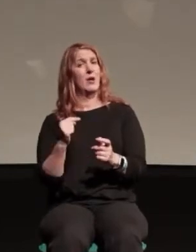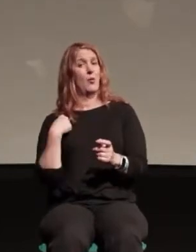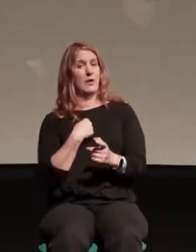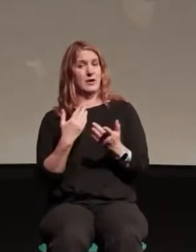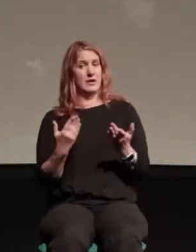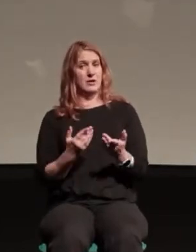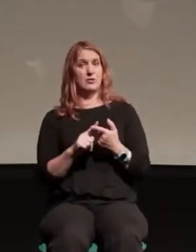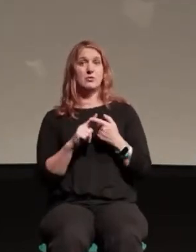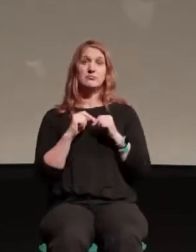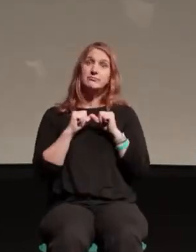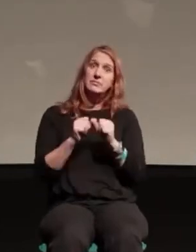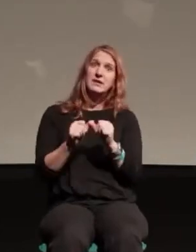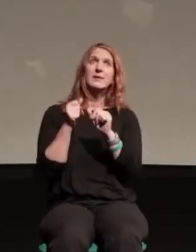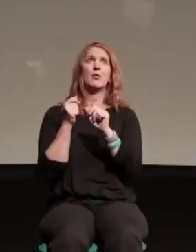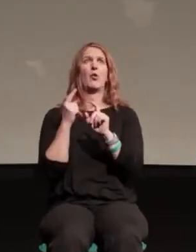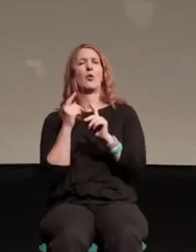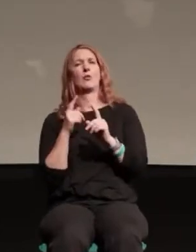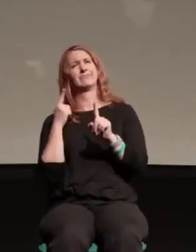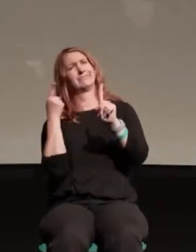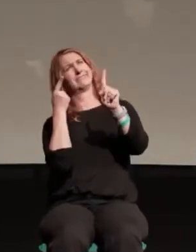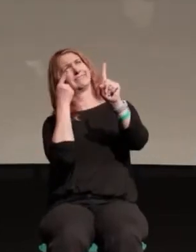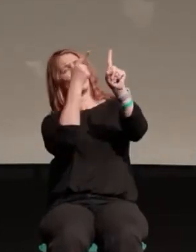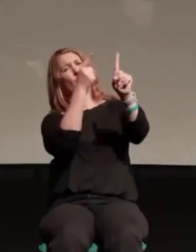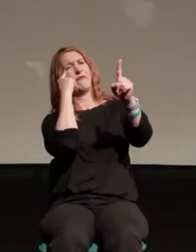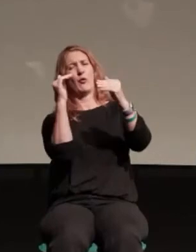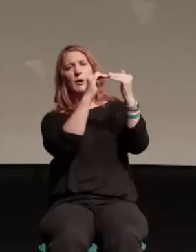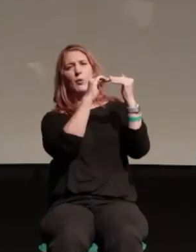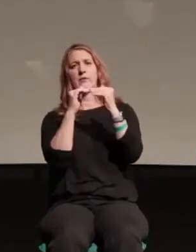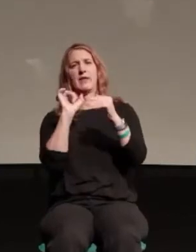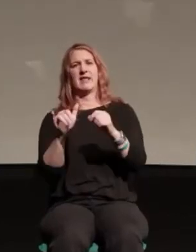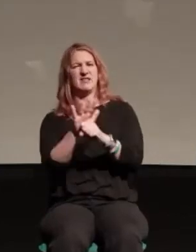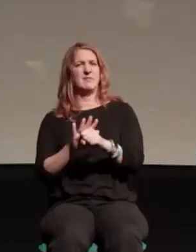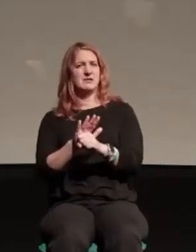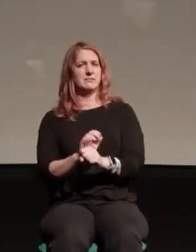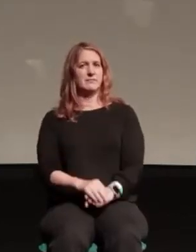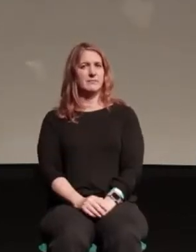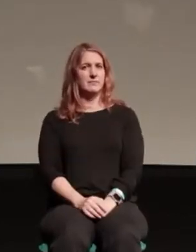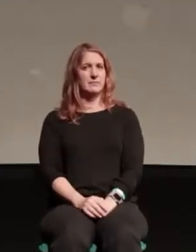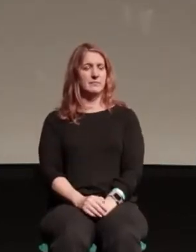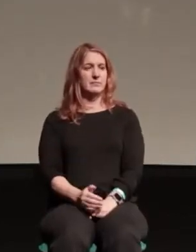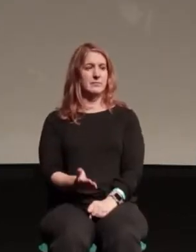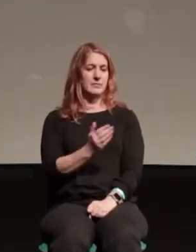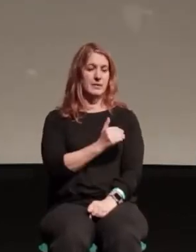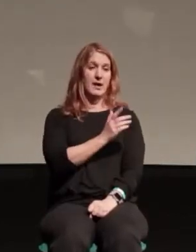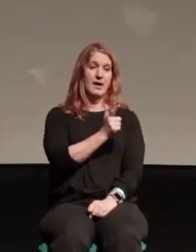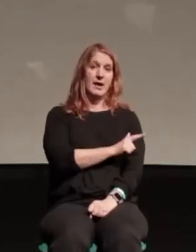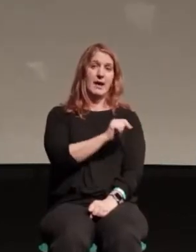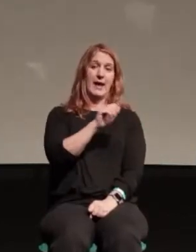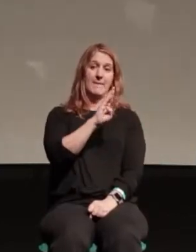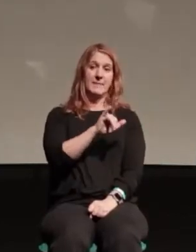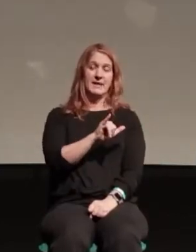to keep striving for, that equity in that space. All right.